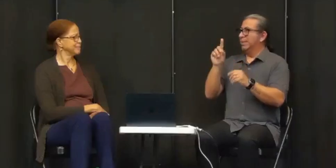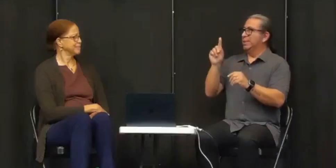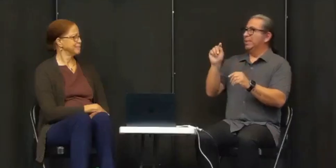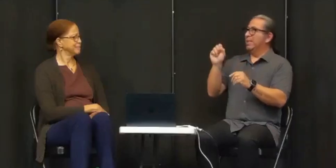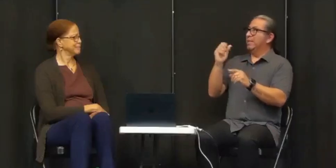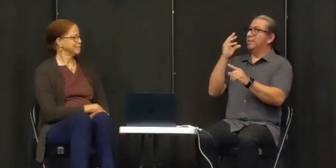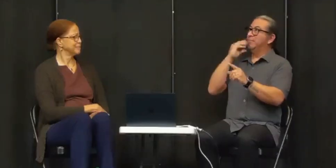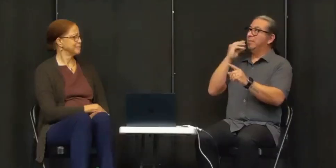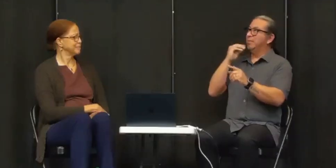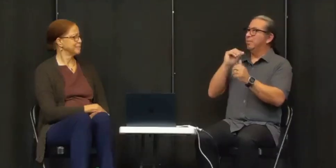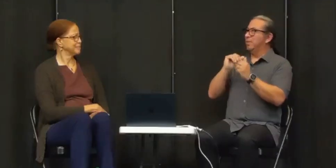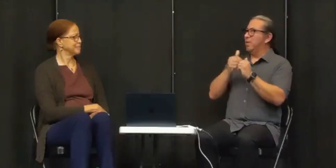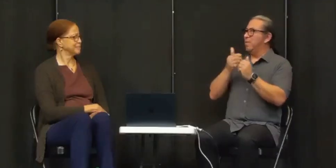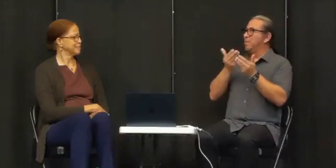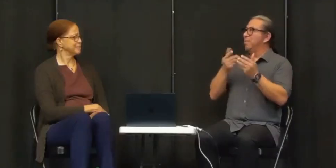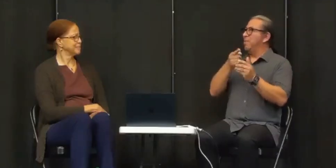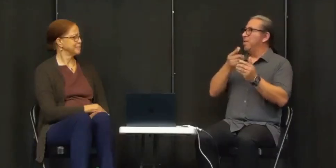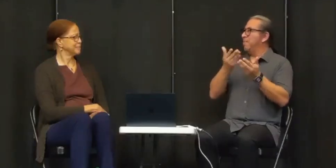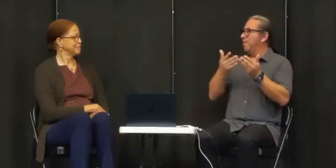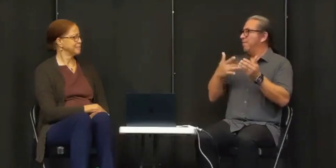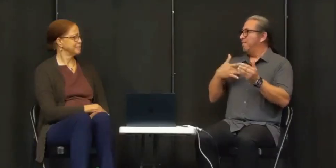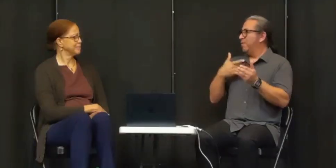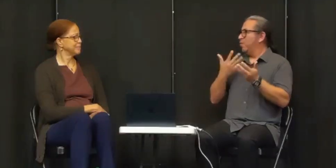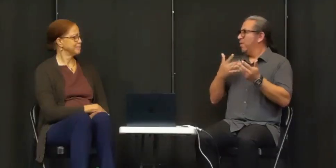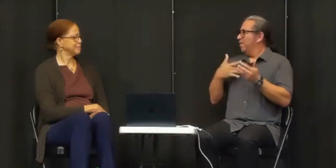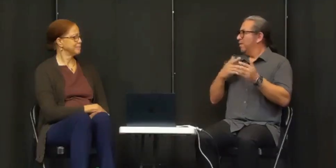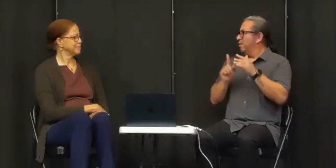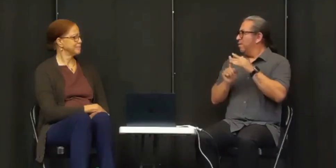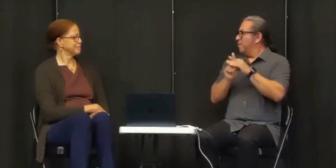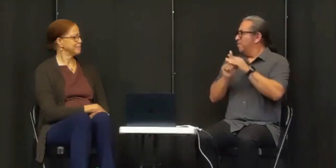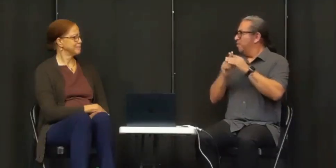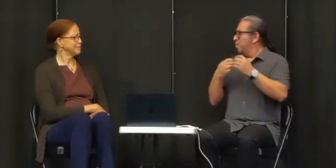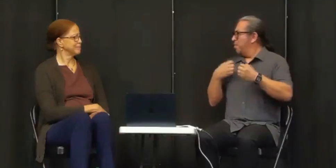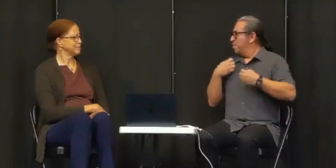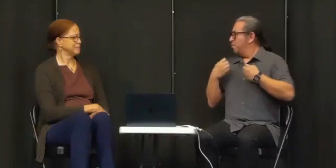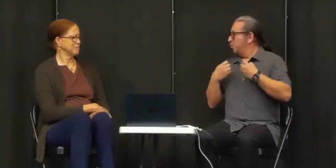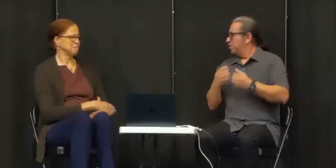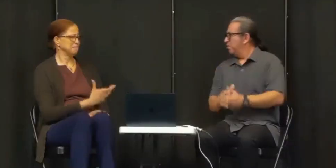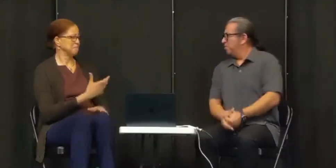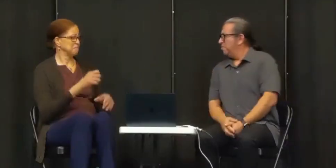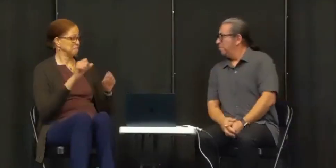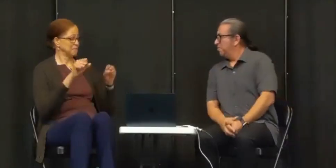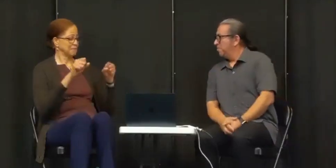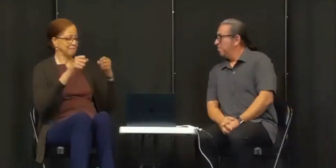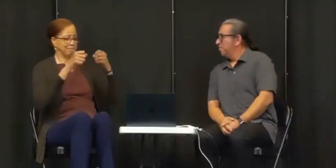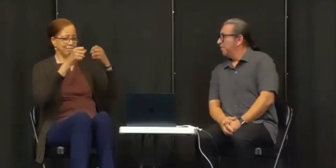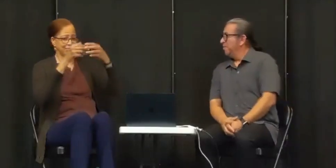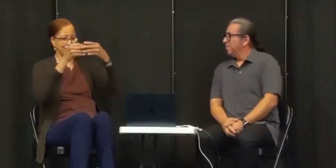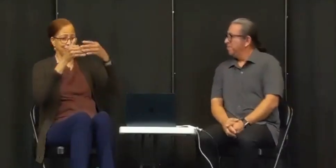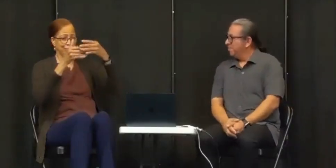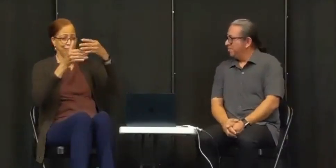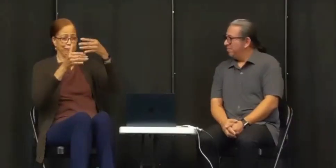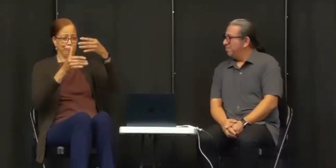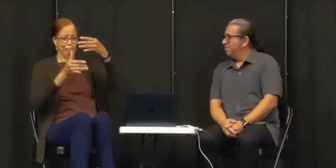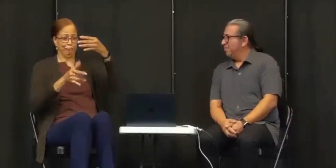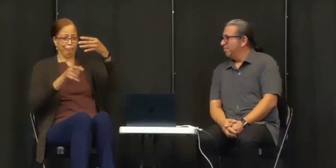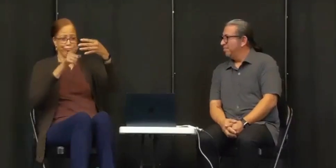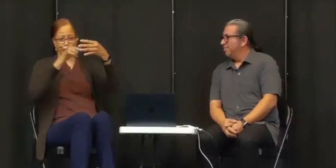That's kind of what that person may feel in that environment. DTS, maybe they feel those emotions popping up or cropping